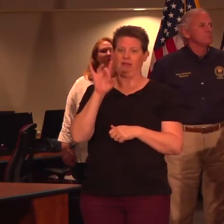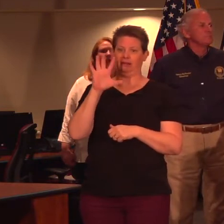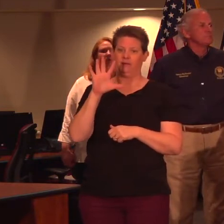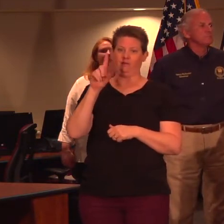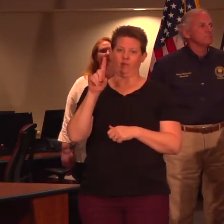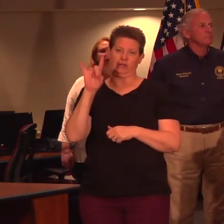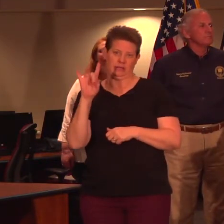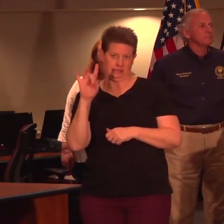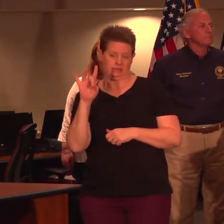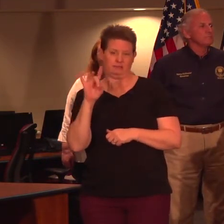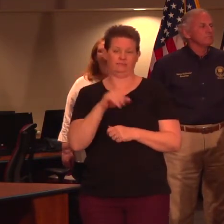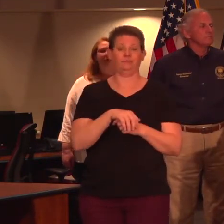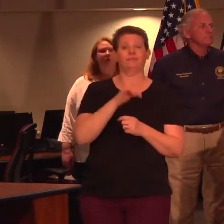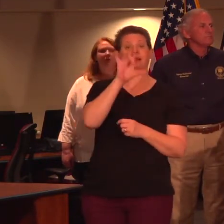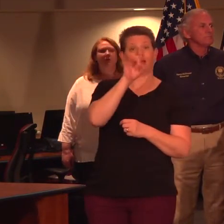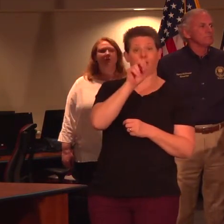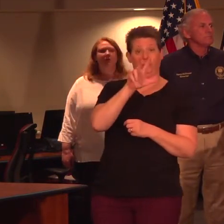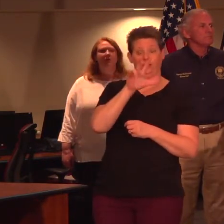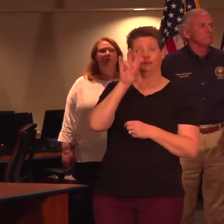803-737-8518. That's